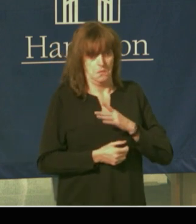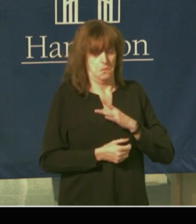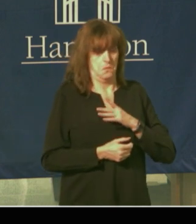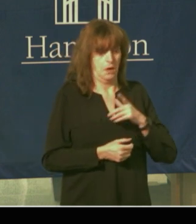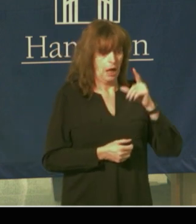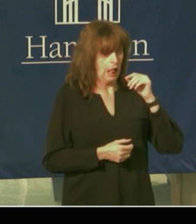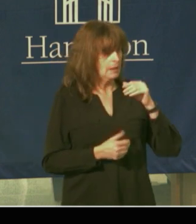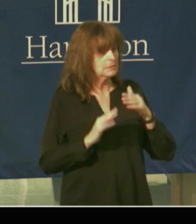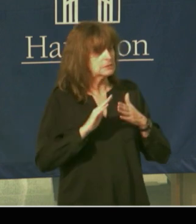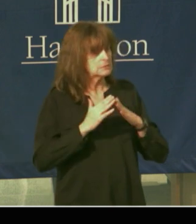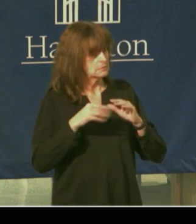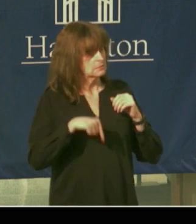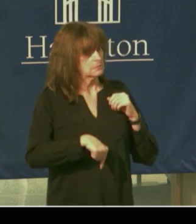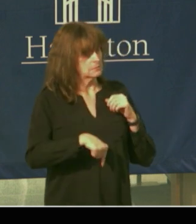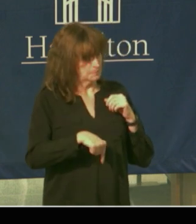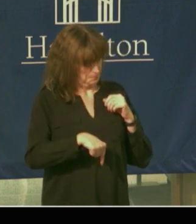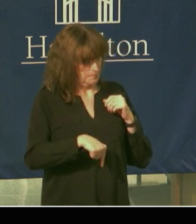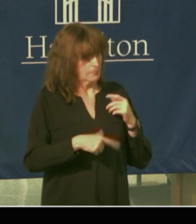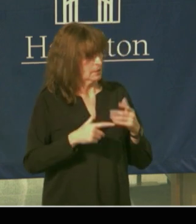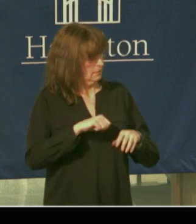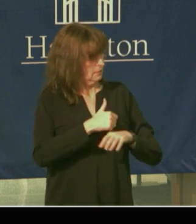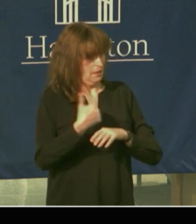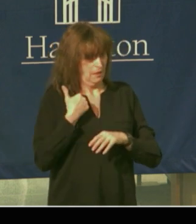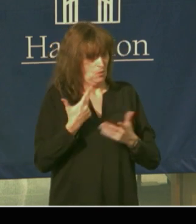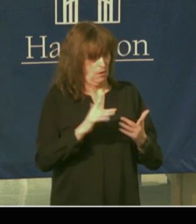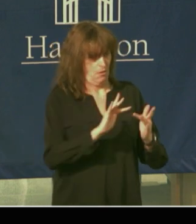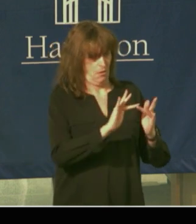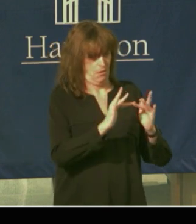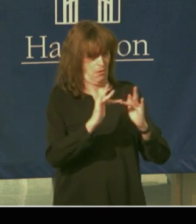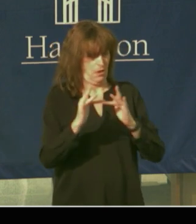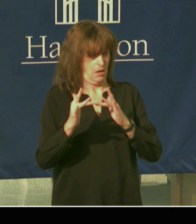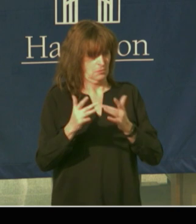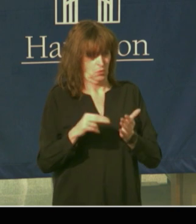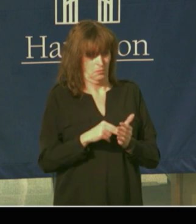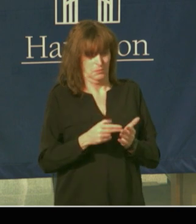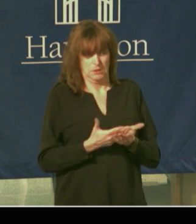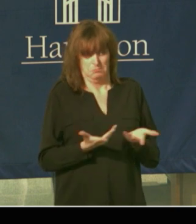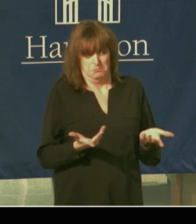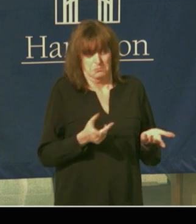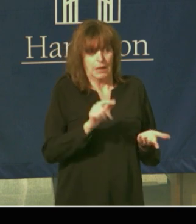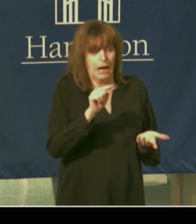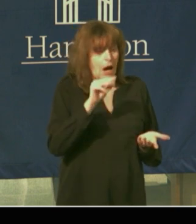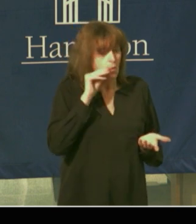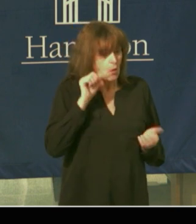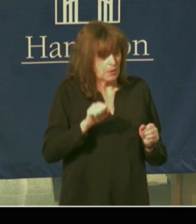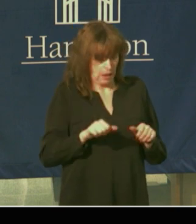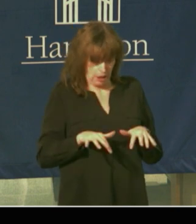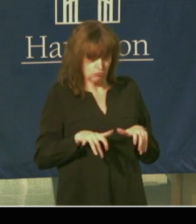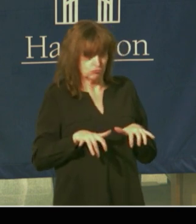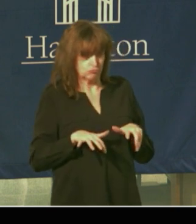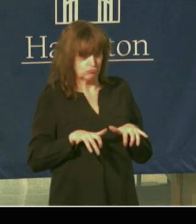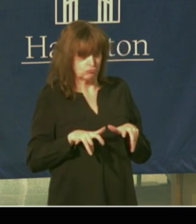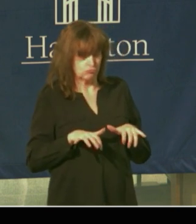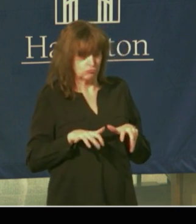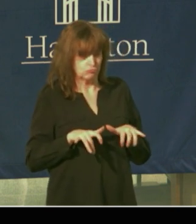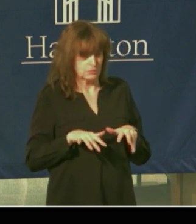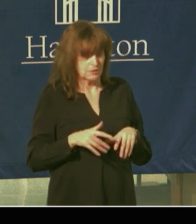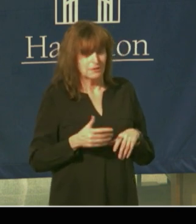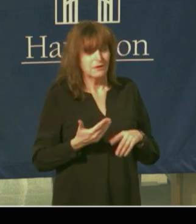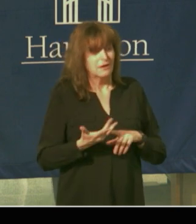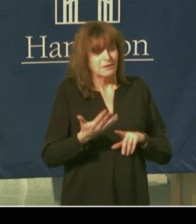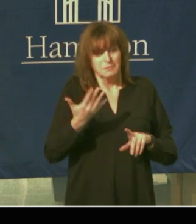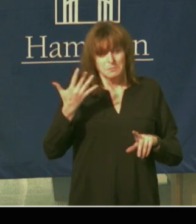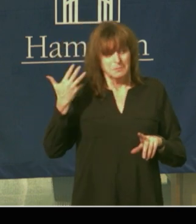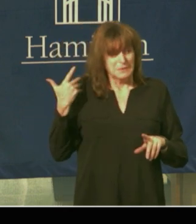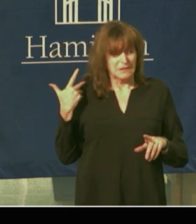online. You can do lots with the city of Hamilton through your computer. You could before coronavirus. Maybe this will be a way that people really do explore